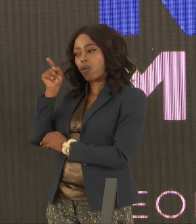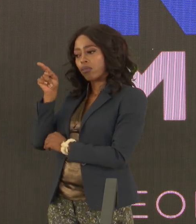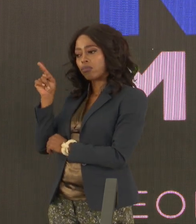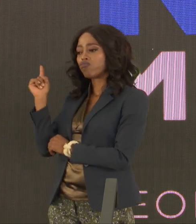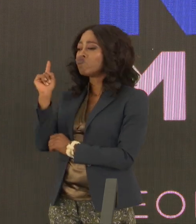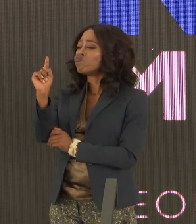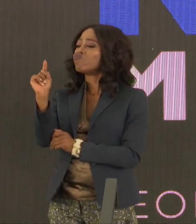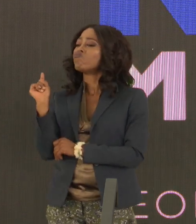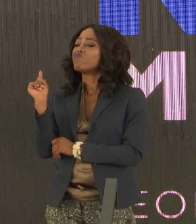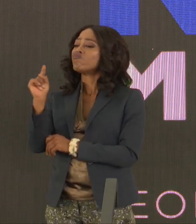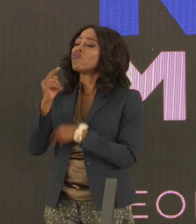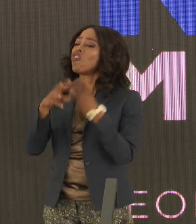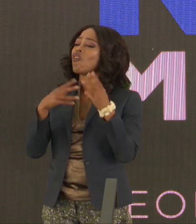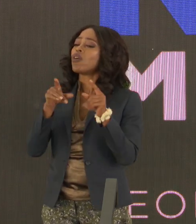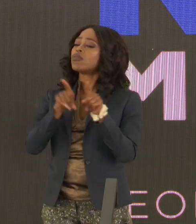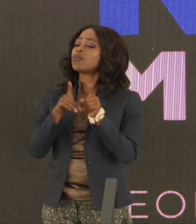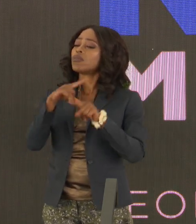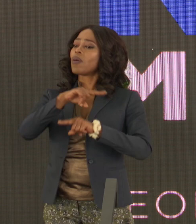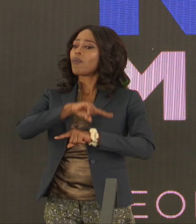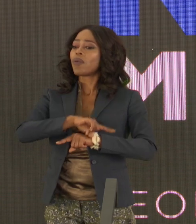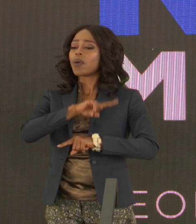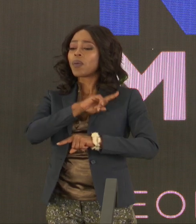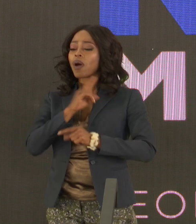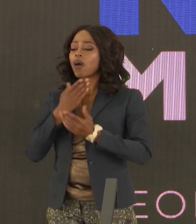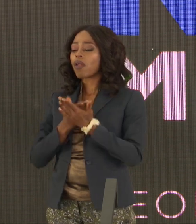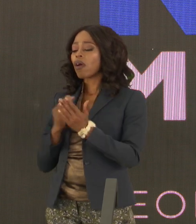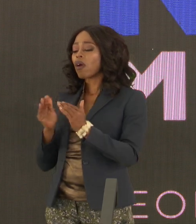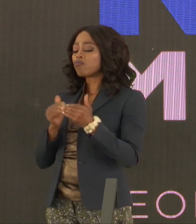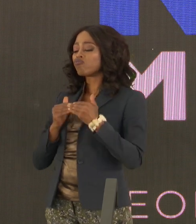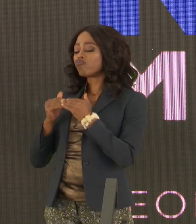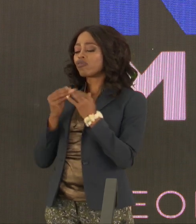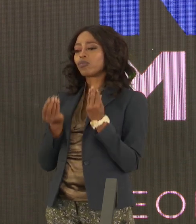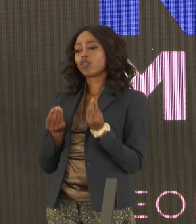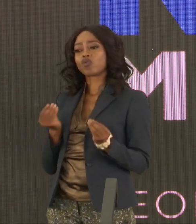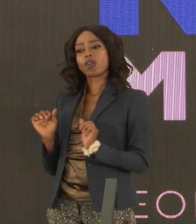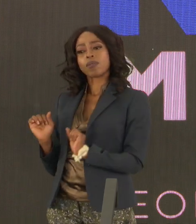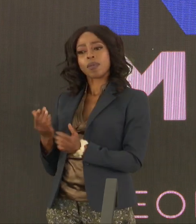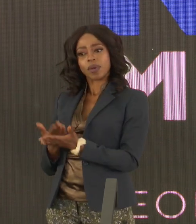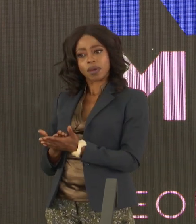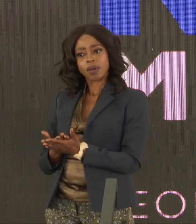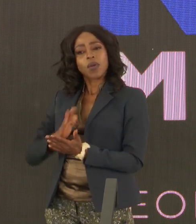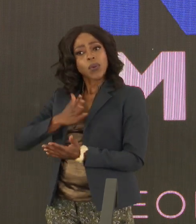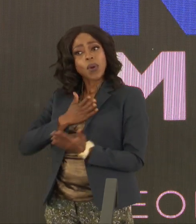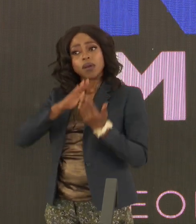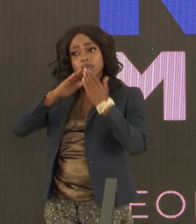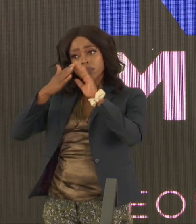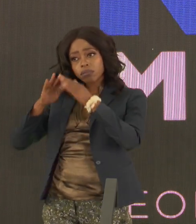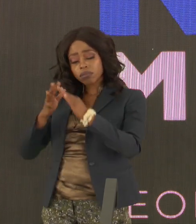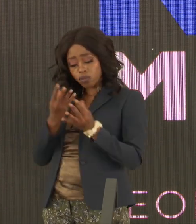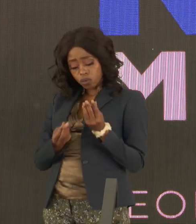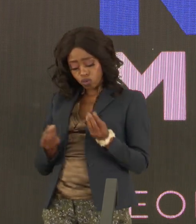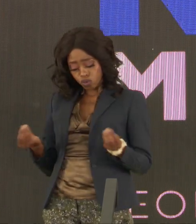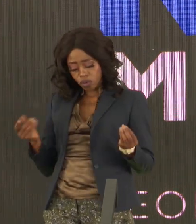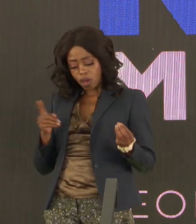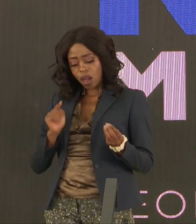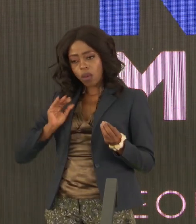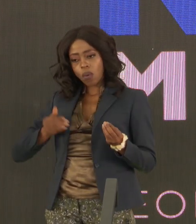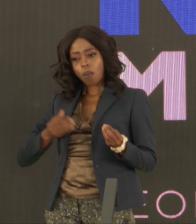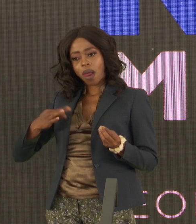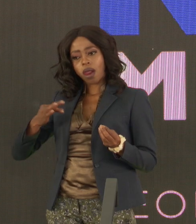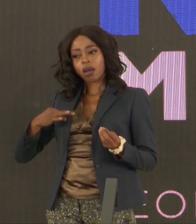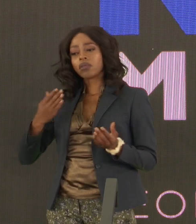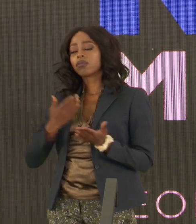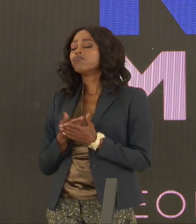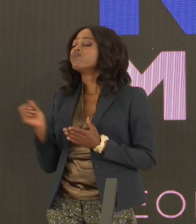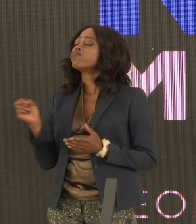and from work on the same day so they can nurture their children. We want communities where children, women, and girls can